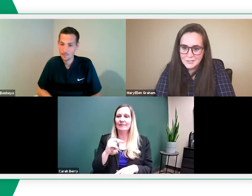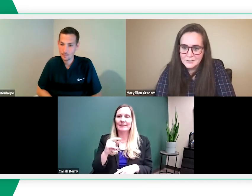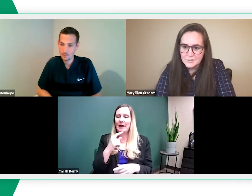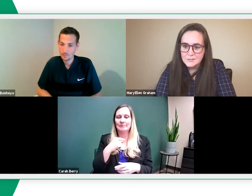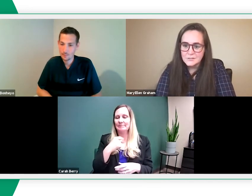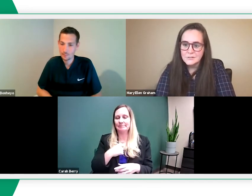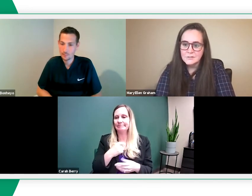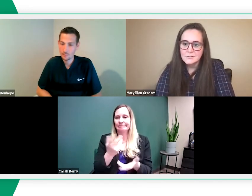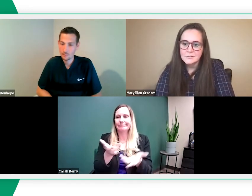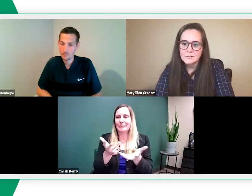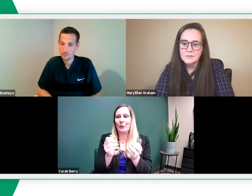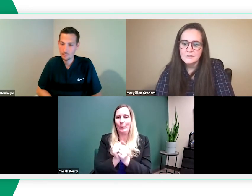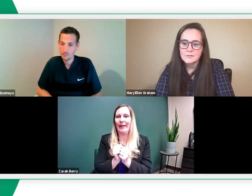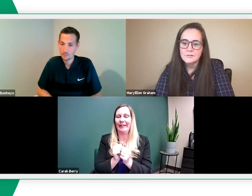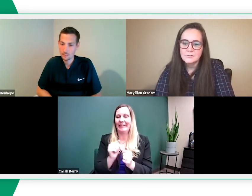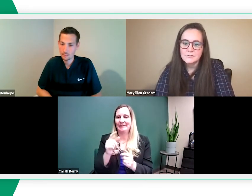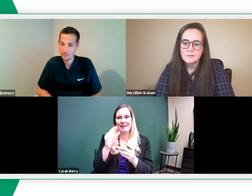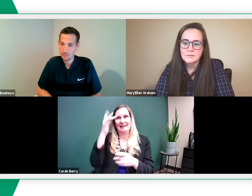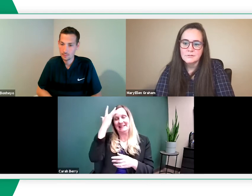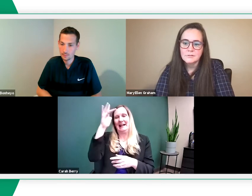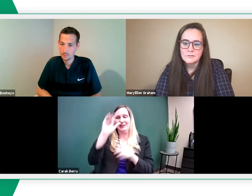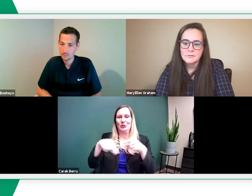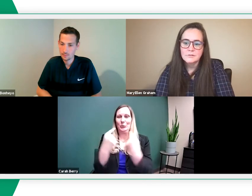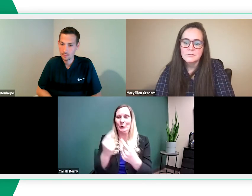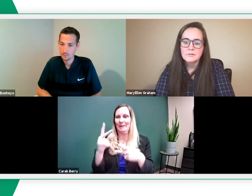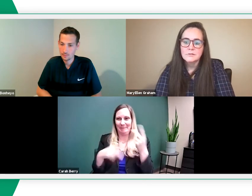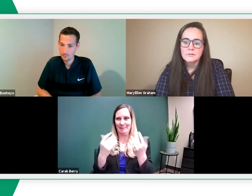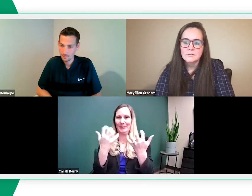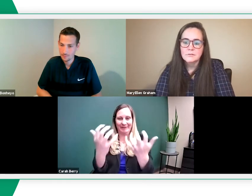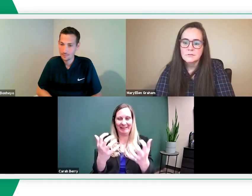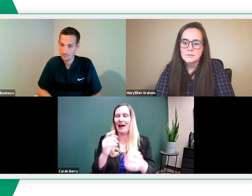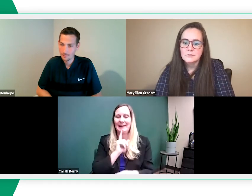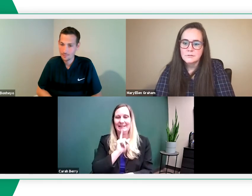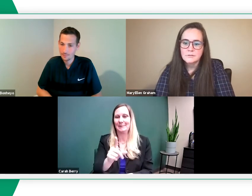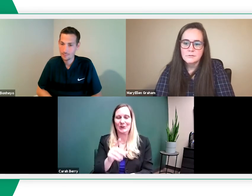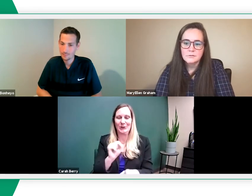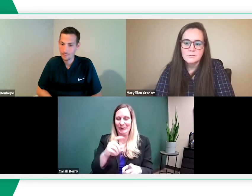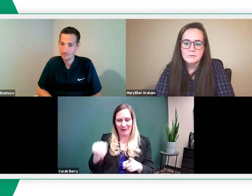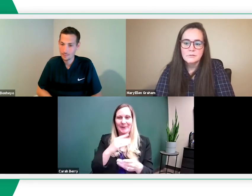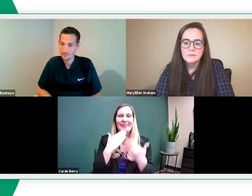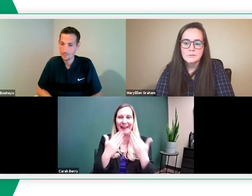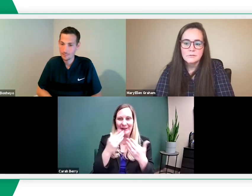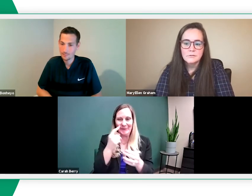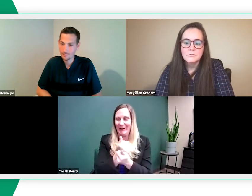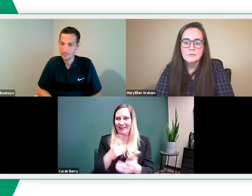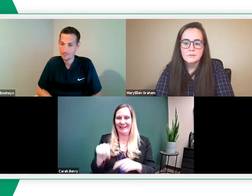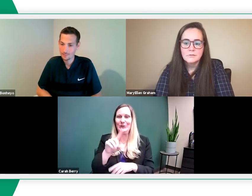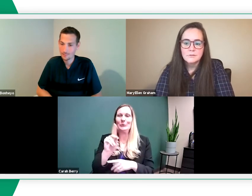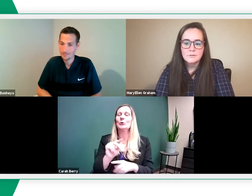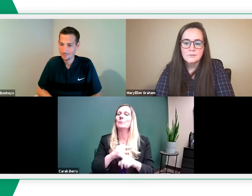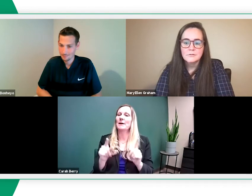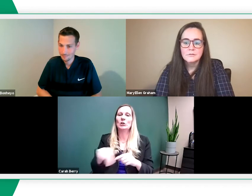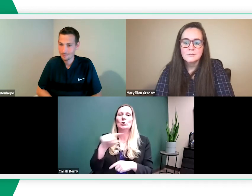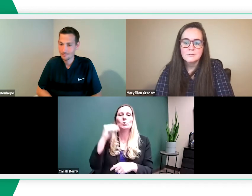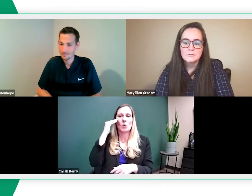really, teachers just need to get it. And it's, I mean, I'm sure the audience here is an